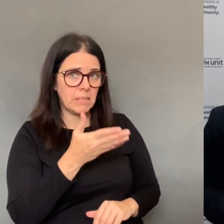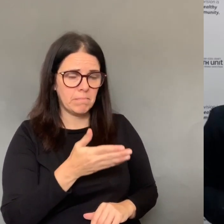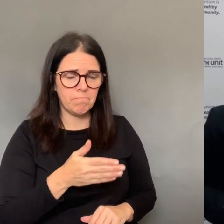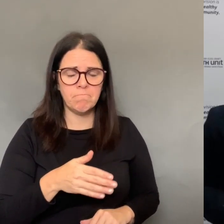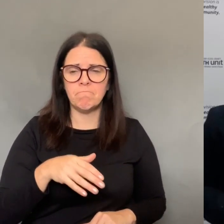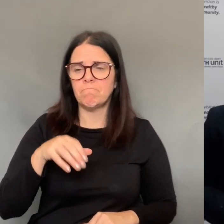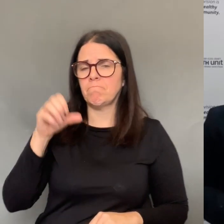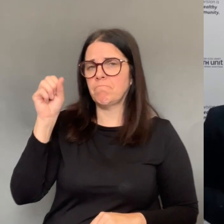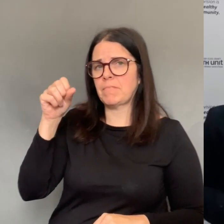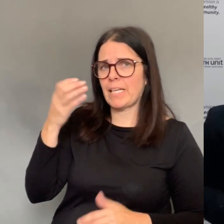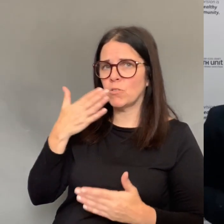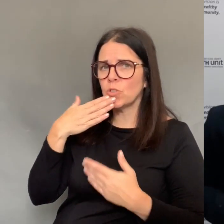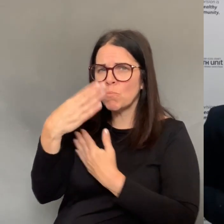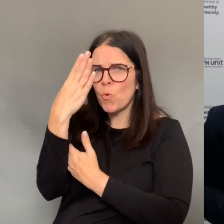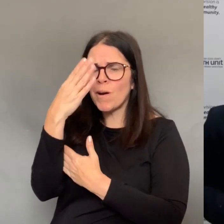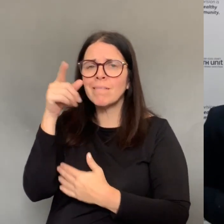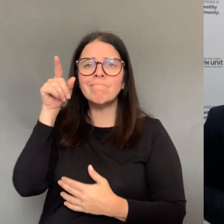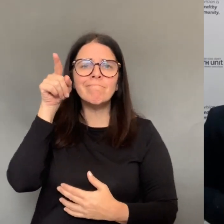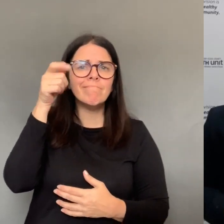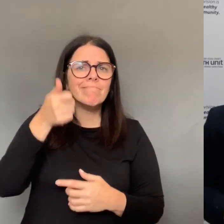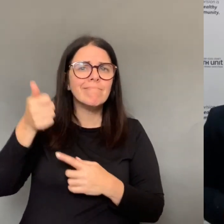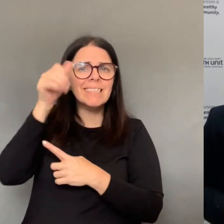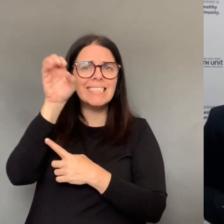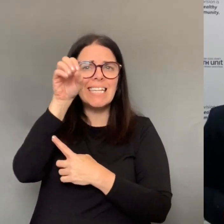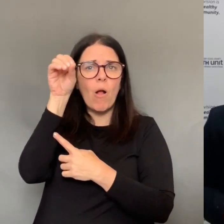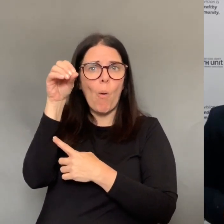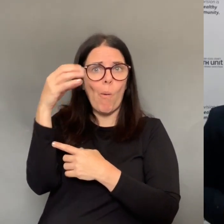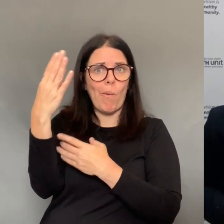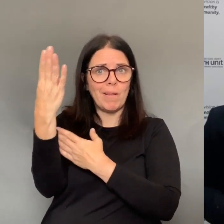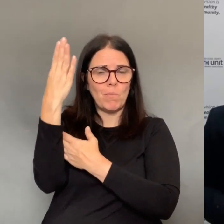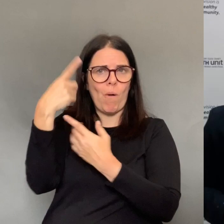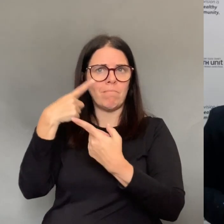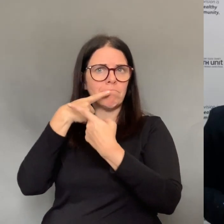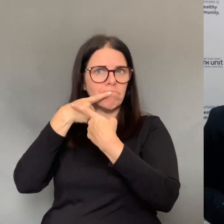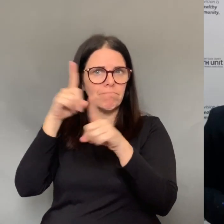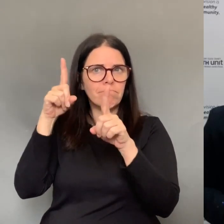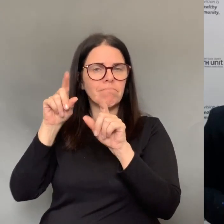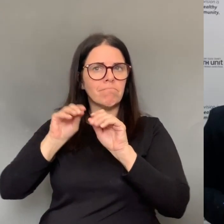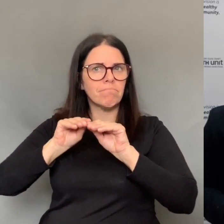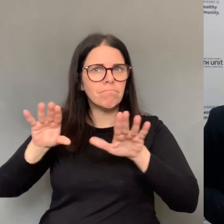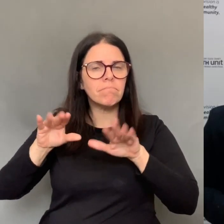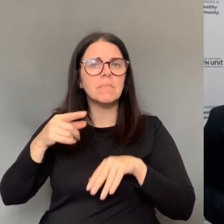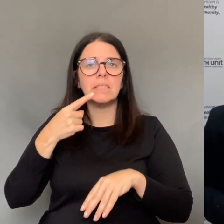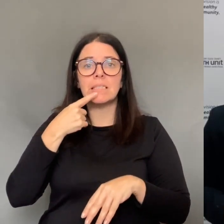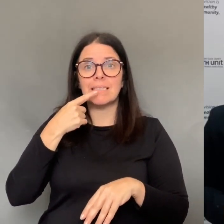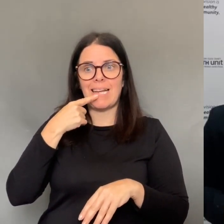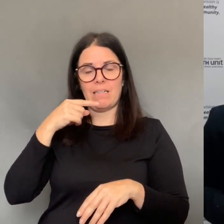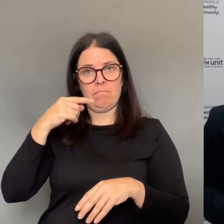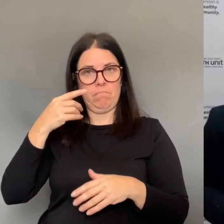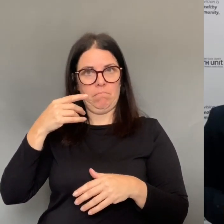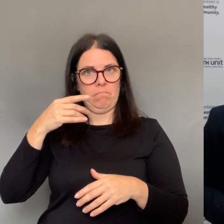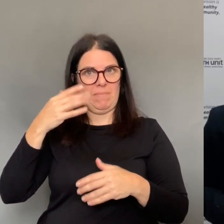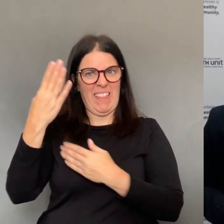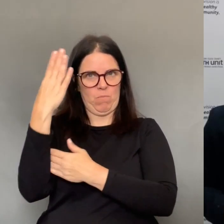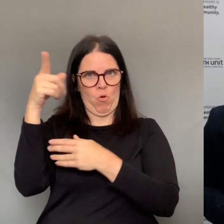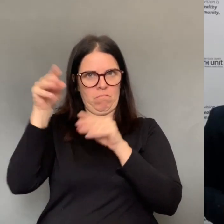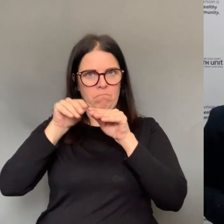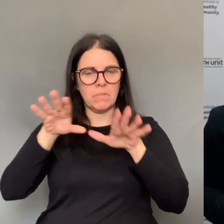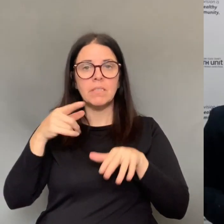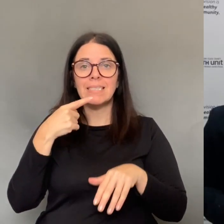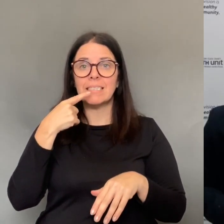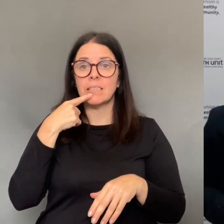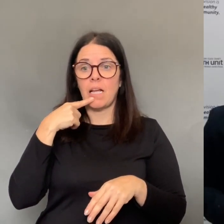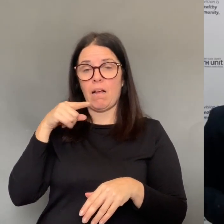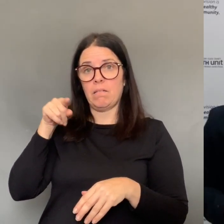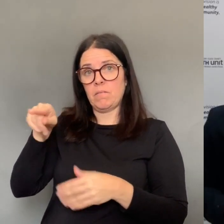care facilities with COVID-19, and that's going to start Saturday with the first people being from Heron Cares. So can you